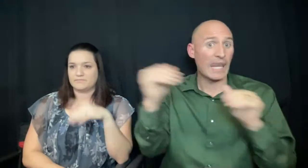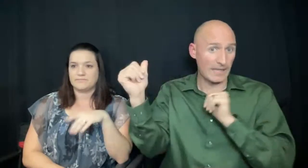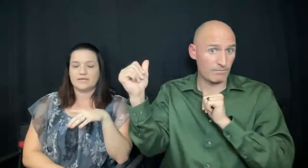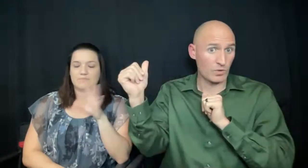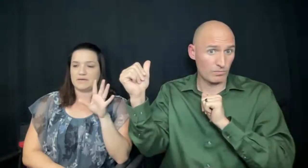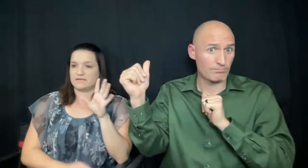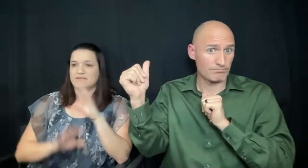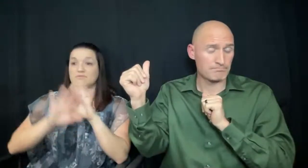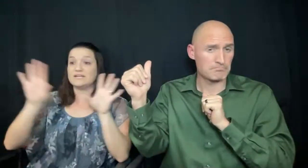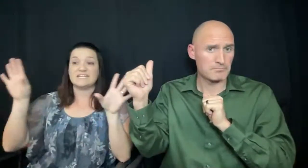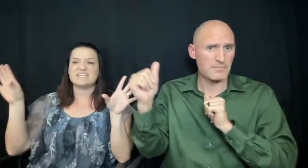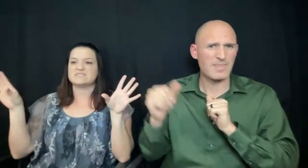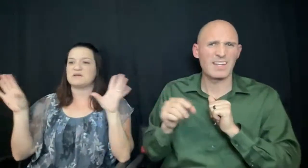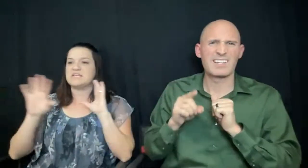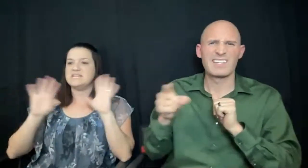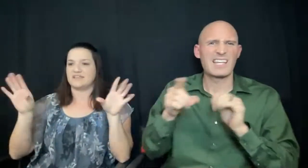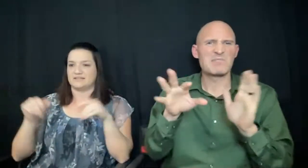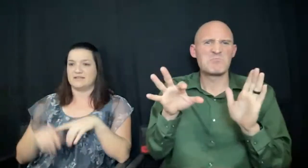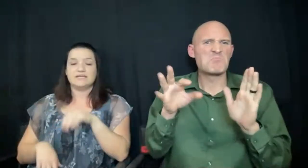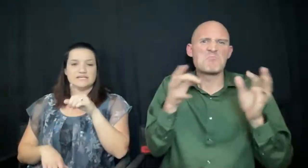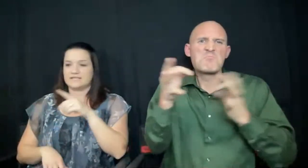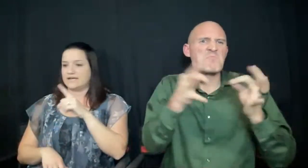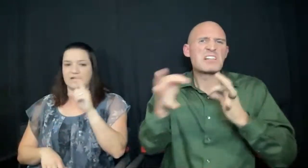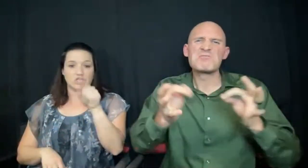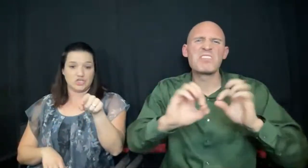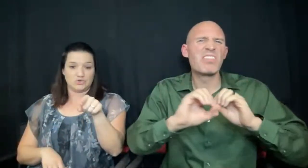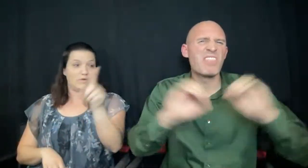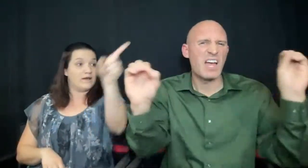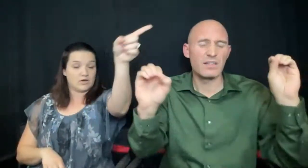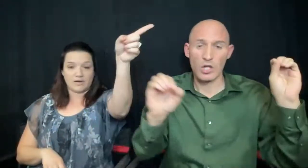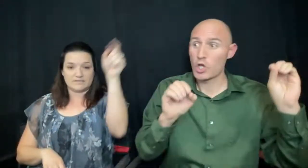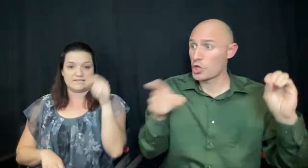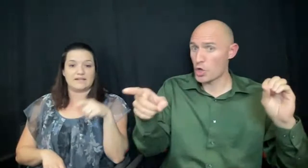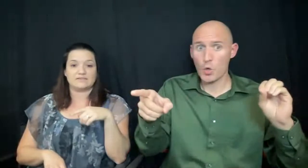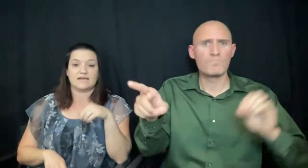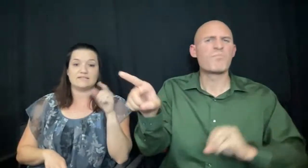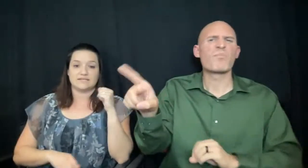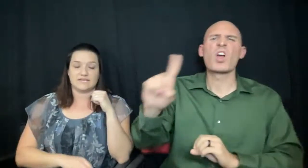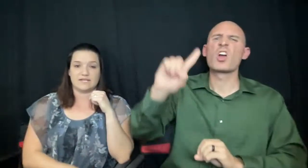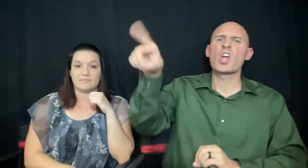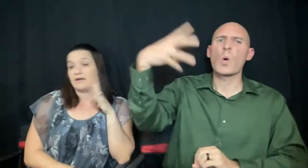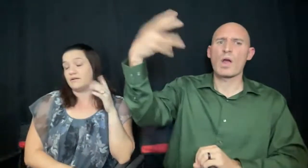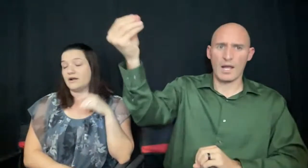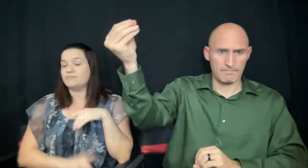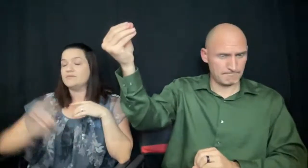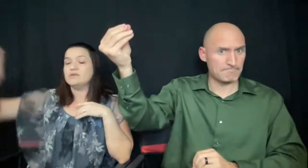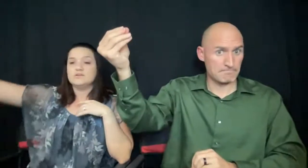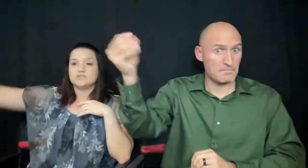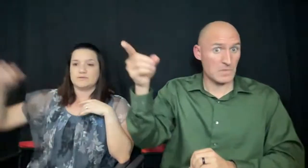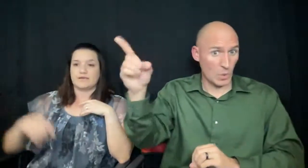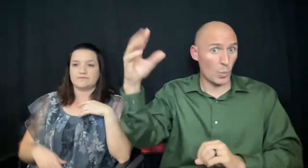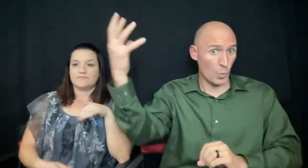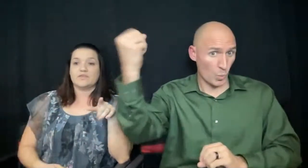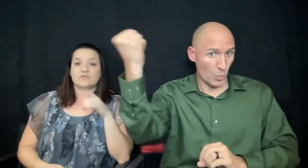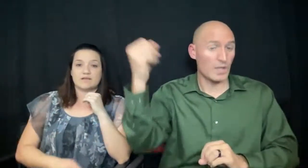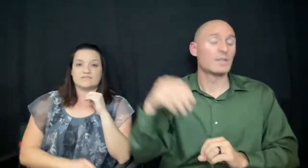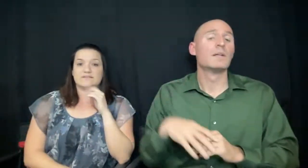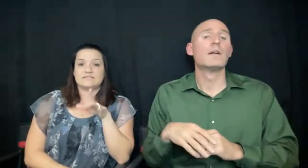He picked. He didn't explain nothing. He's like, you go out, stand outside until I tell you to come back. All right. So we left. The rest of us, he